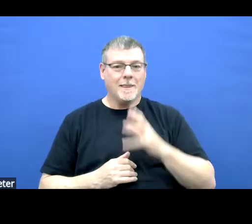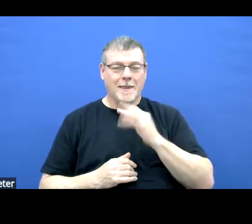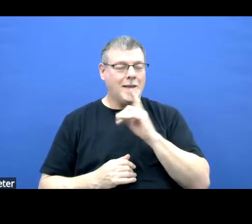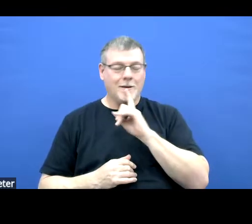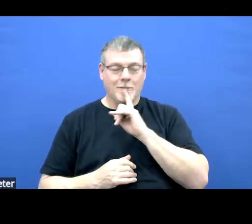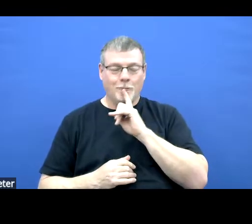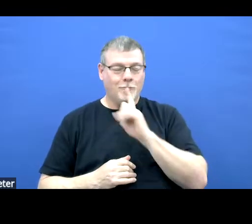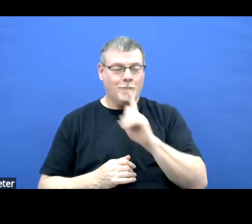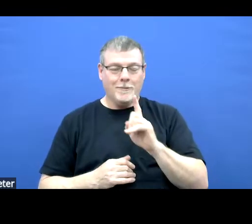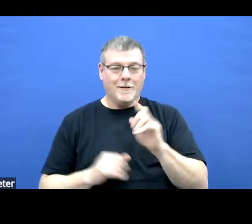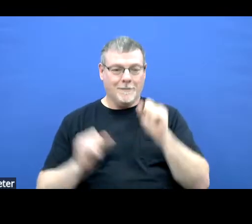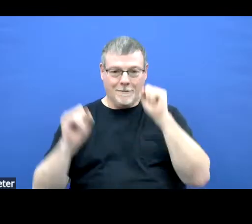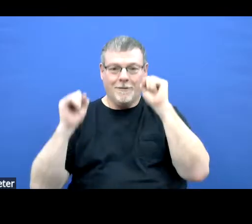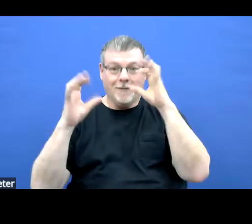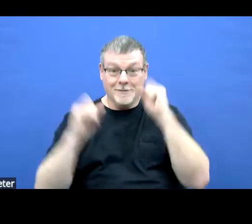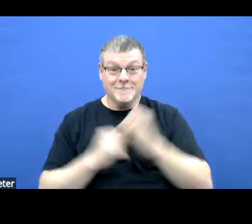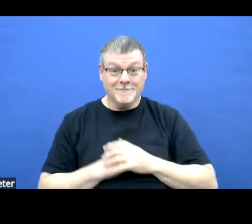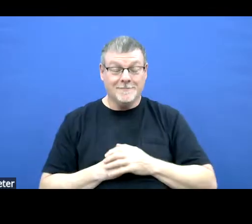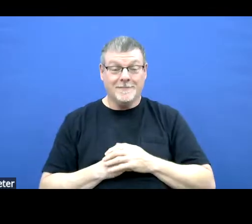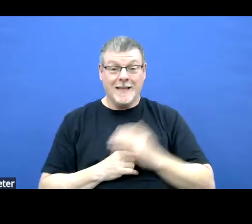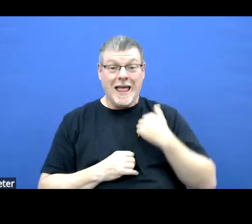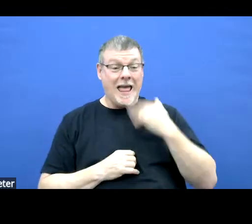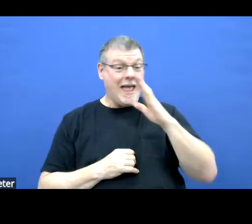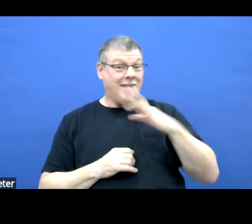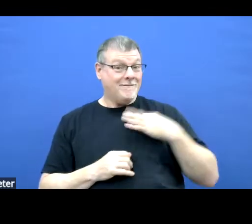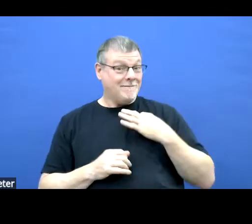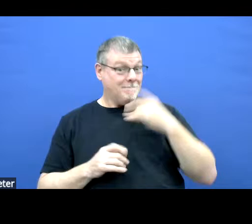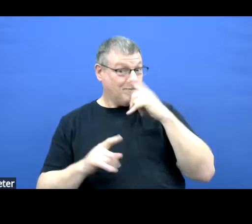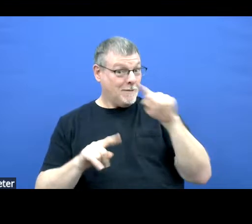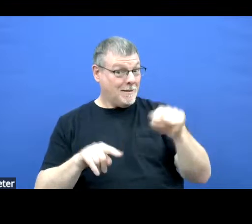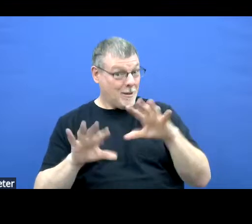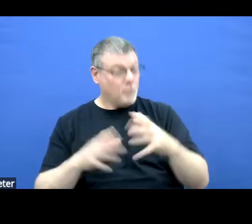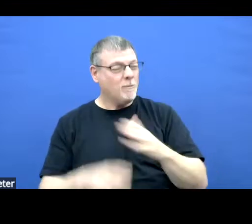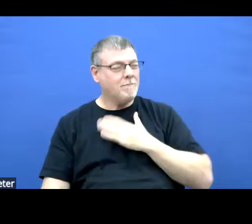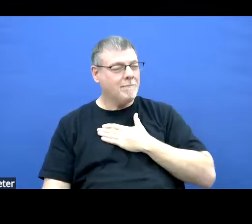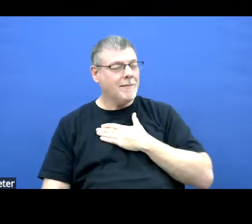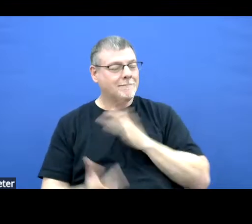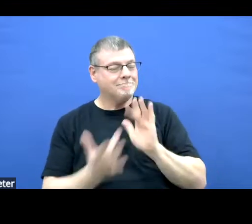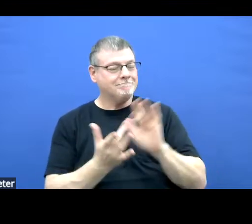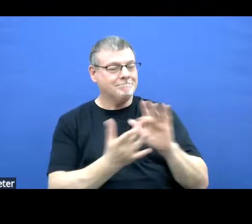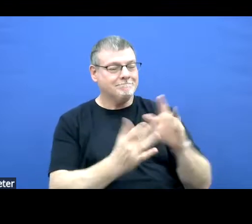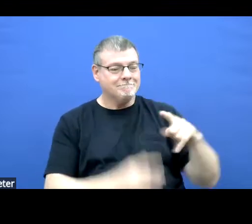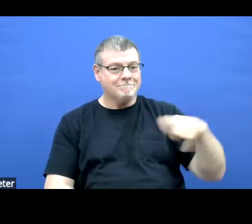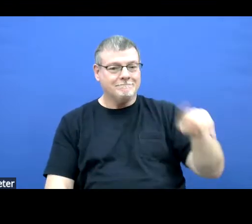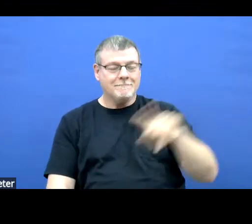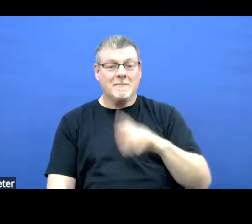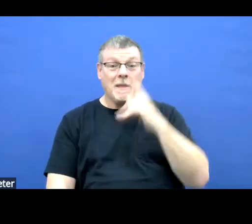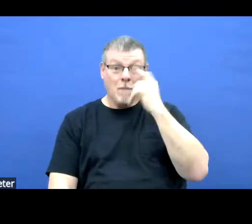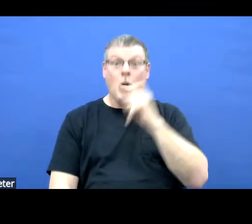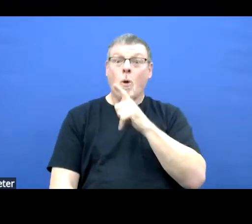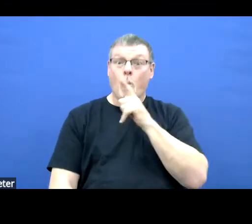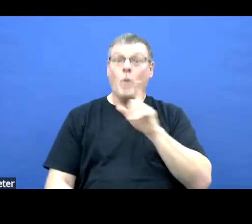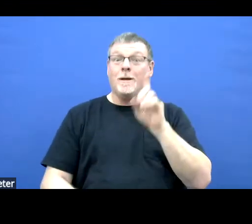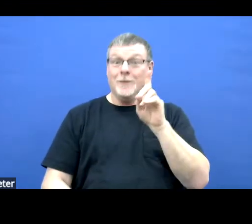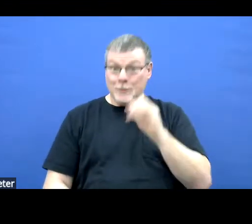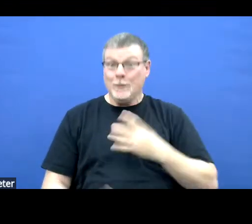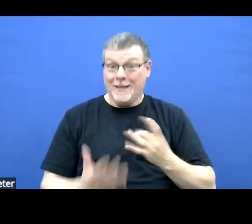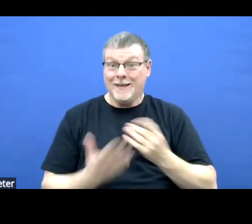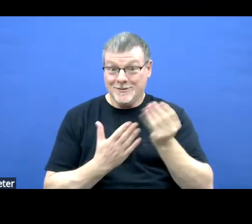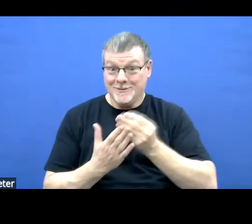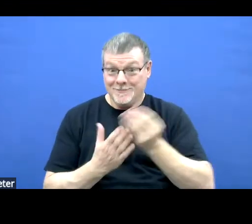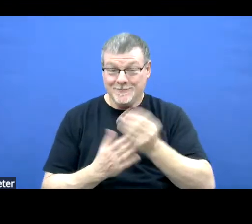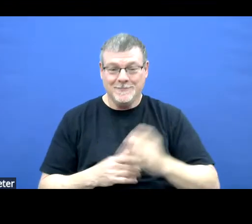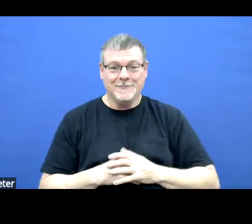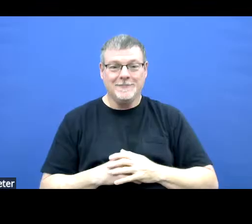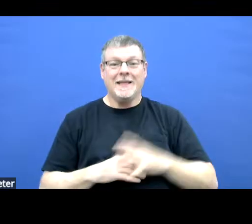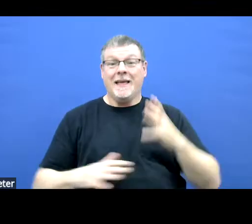something to see. If you've never volunteered for this group, and especially if you're someone who does like to shop, does like to do